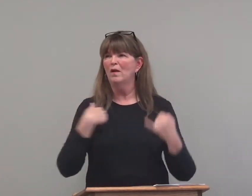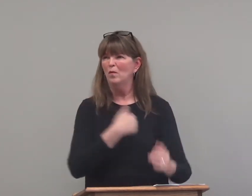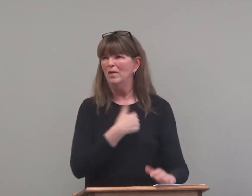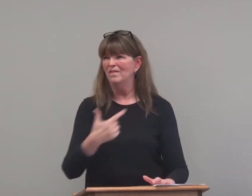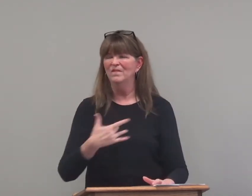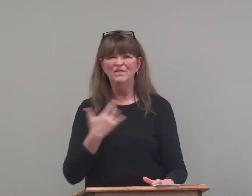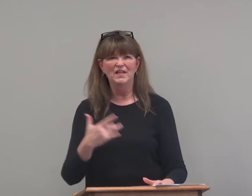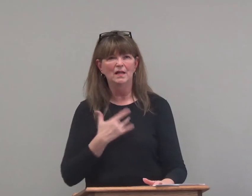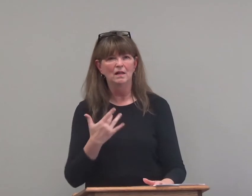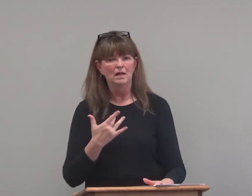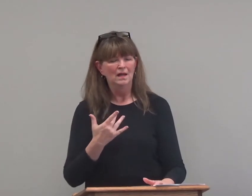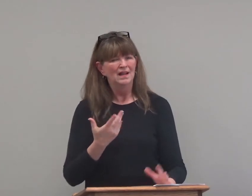less joy we feel.